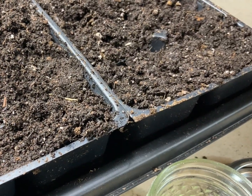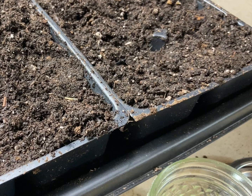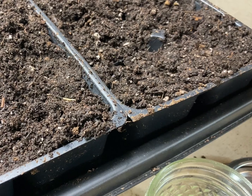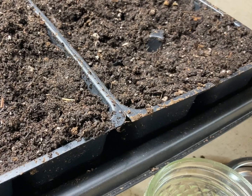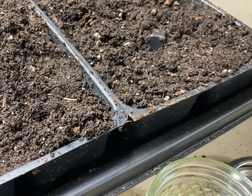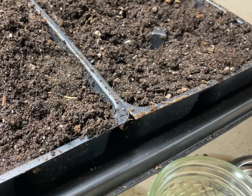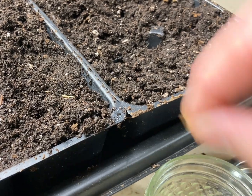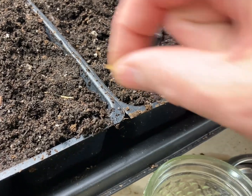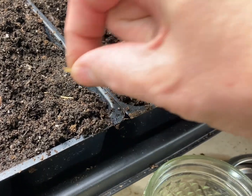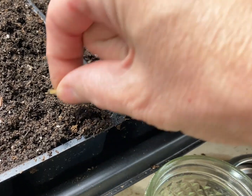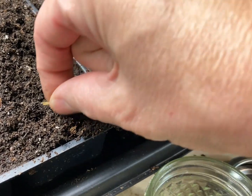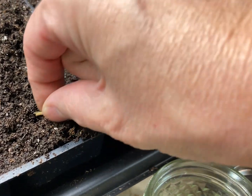better.